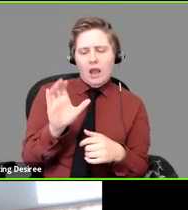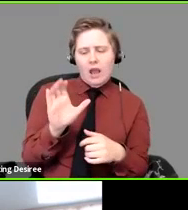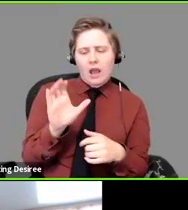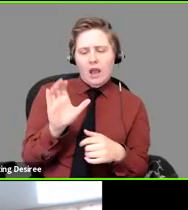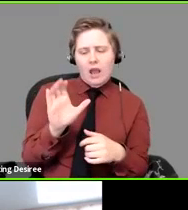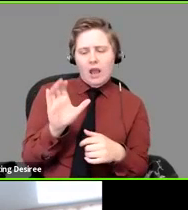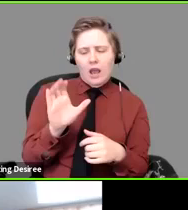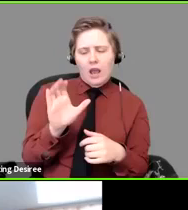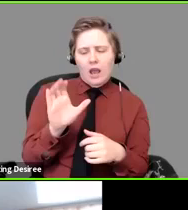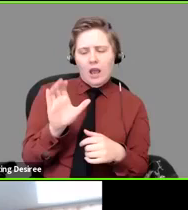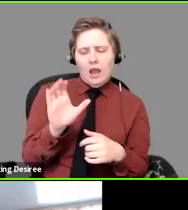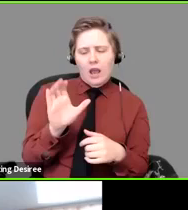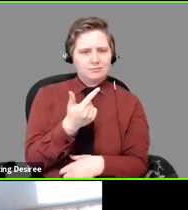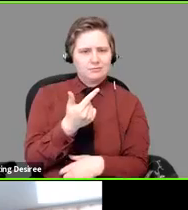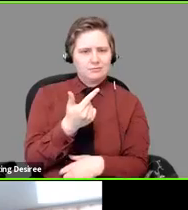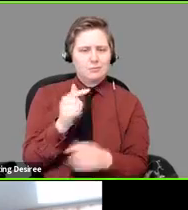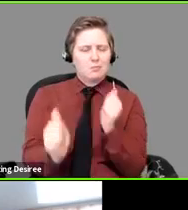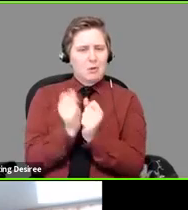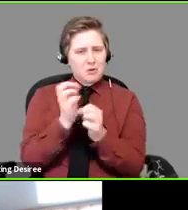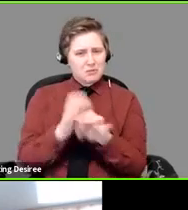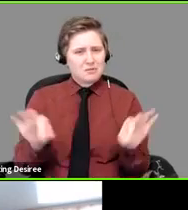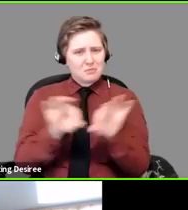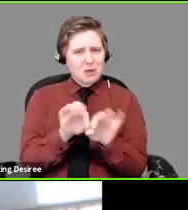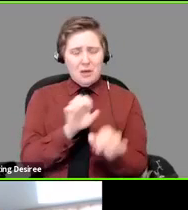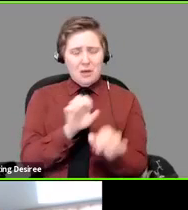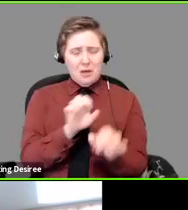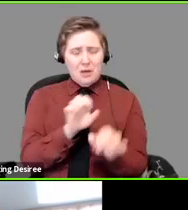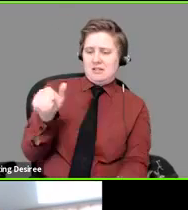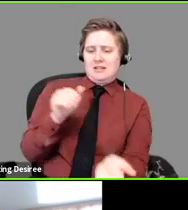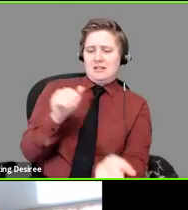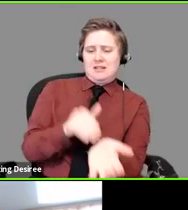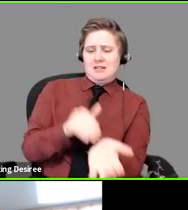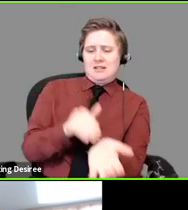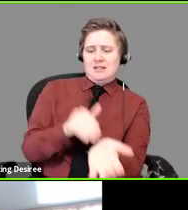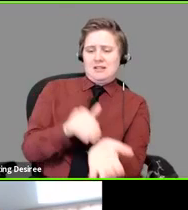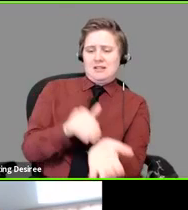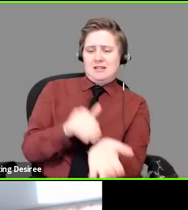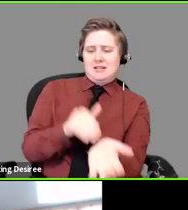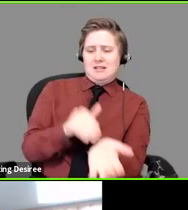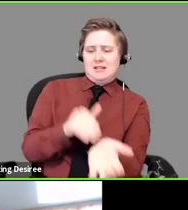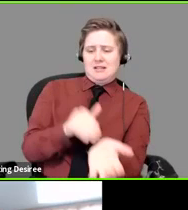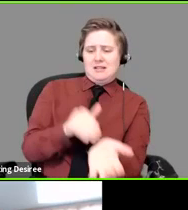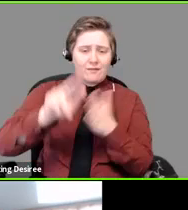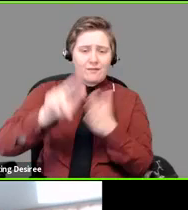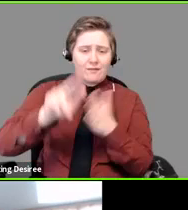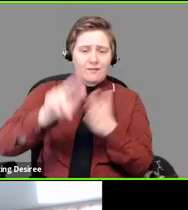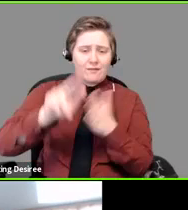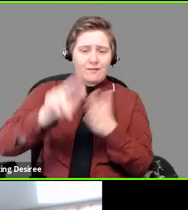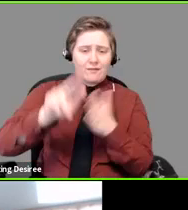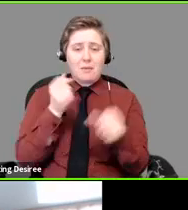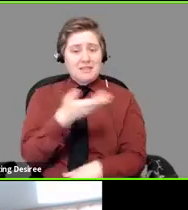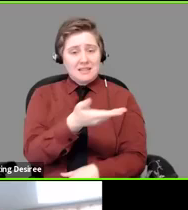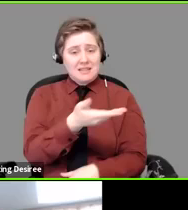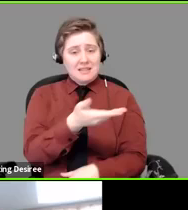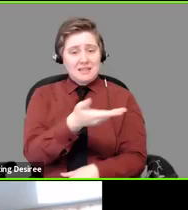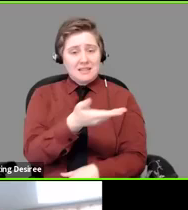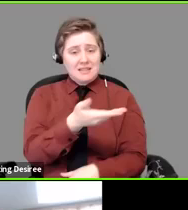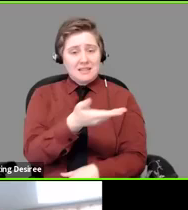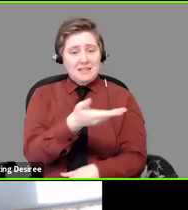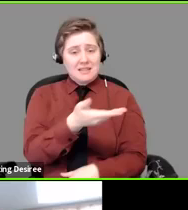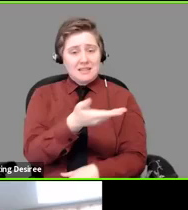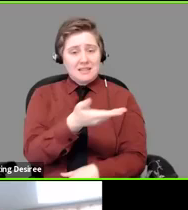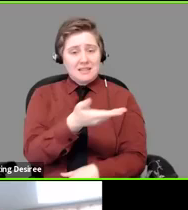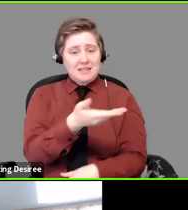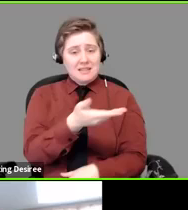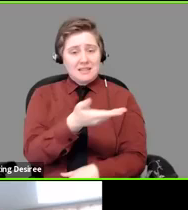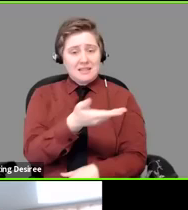importantly, again, it goes back to Dr. Dake, the University of Toledo, and the abilities that they have to actually produce something that